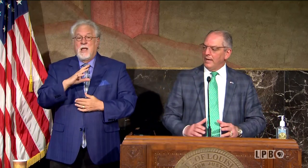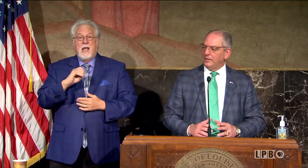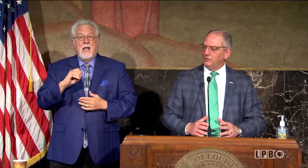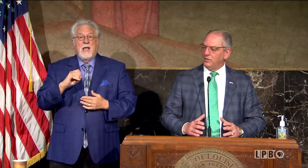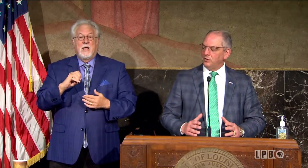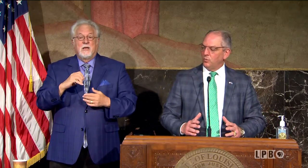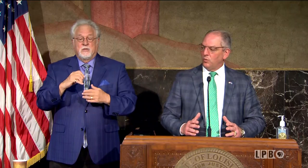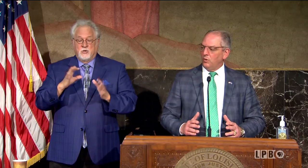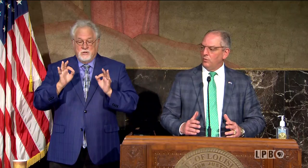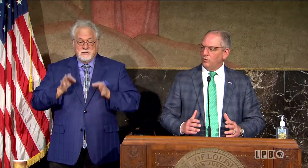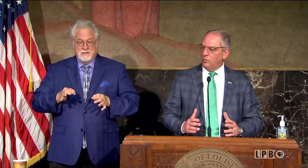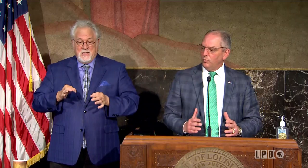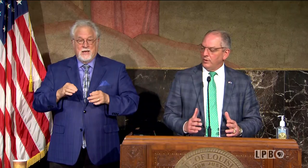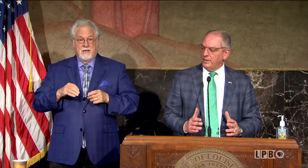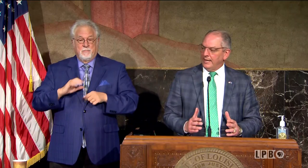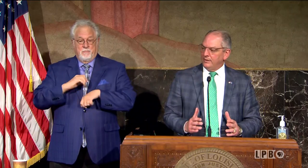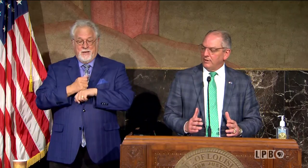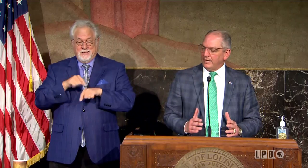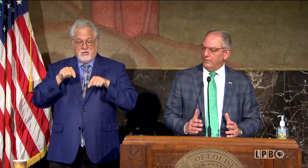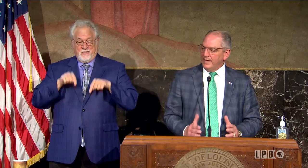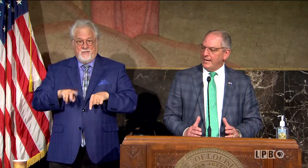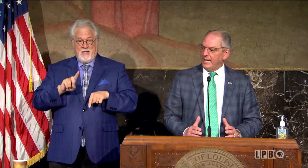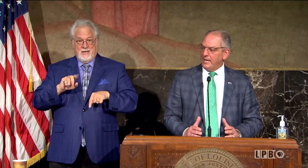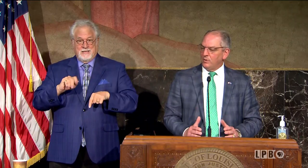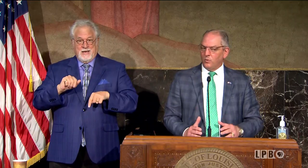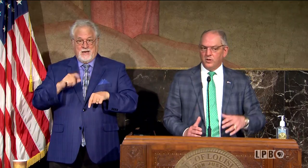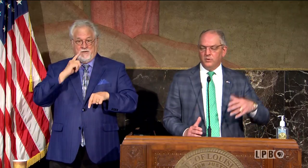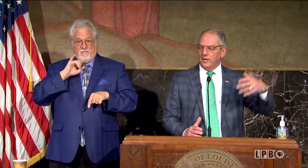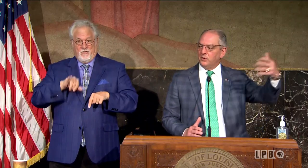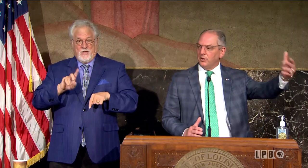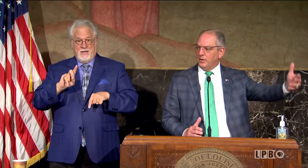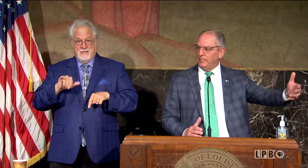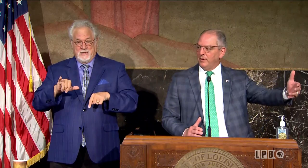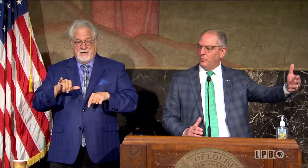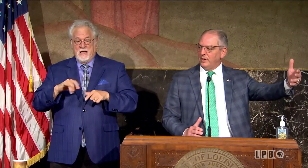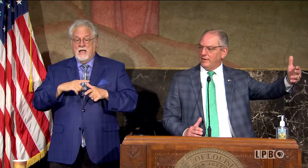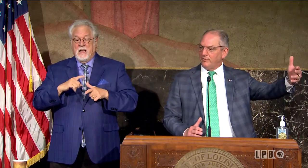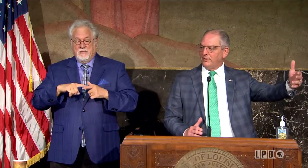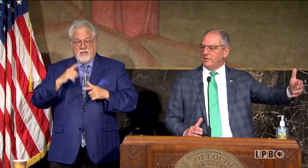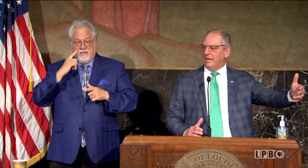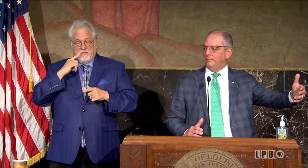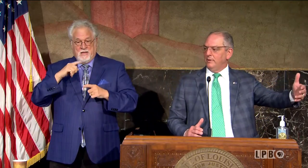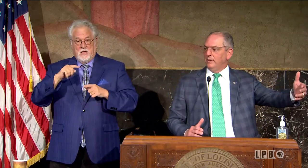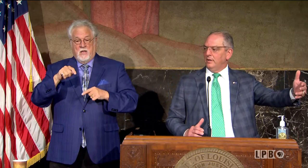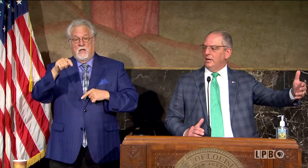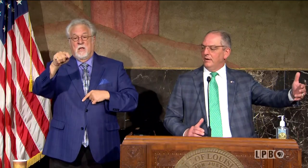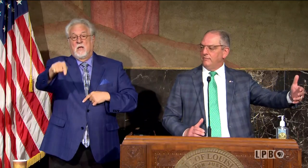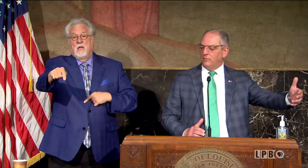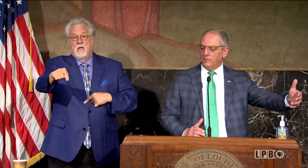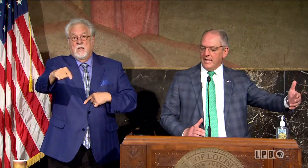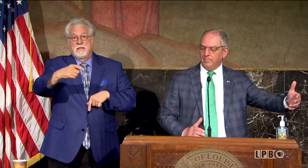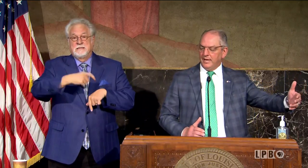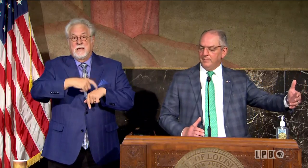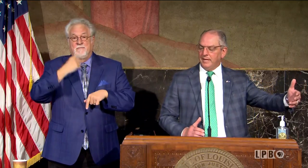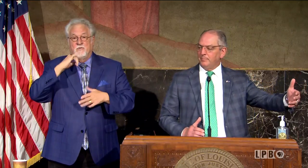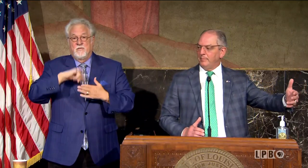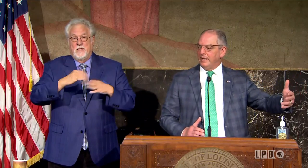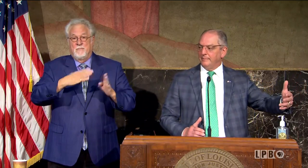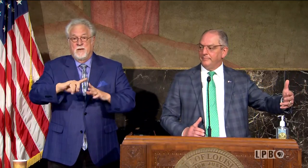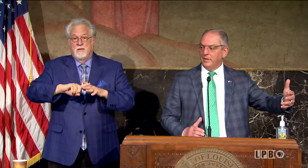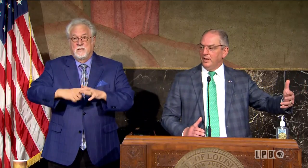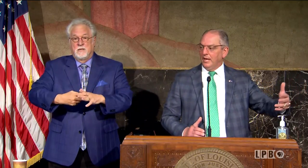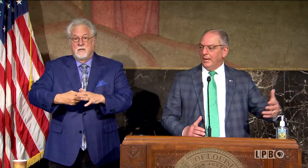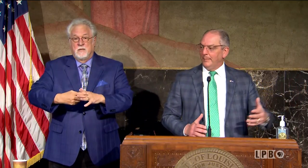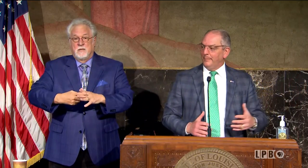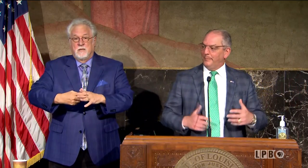And you make a decision on what the data is like on that day and where you think you're going to be whenever it's time for that plan to be